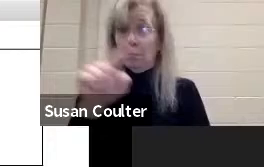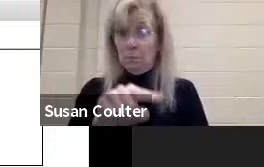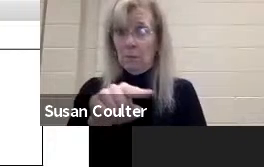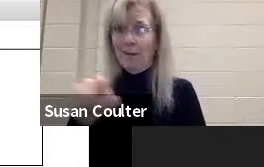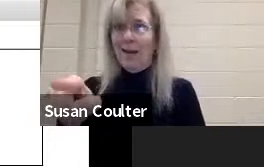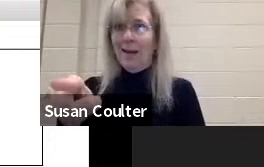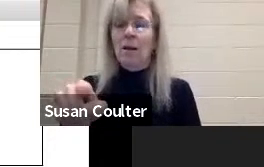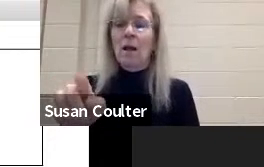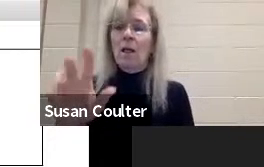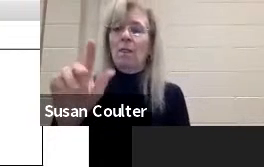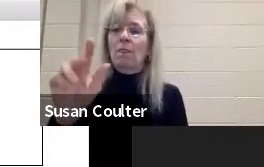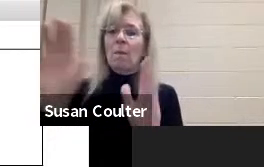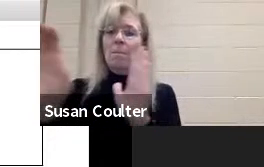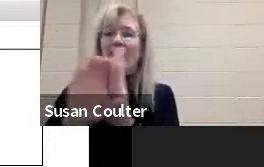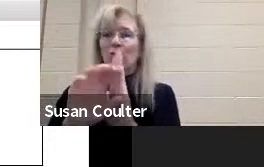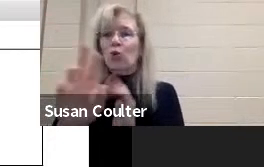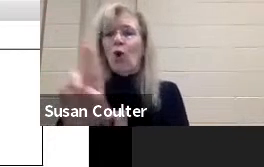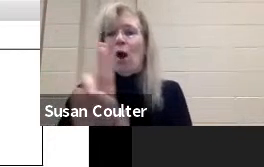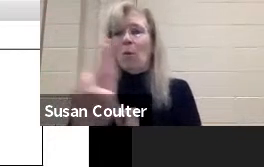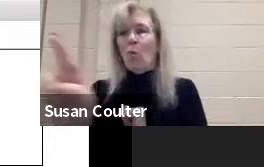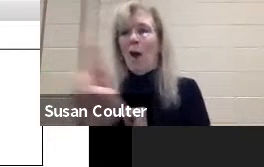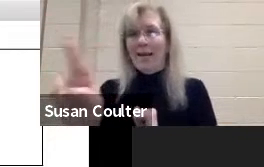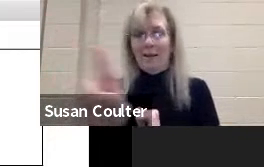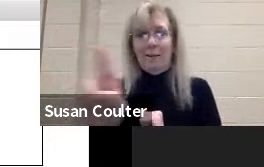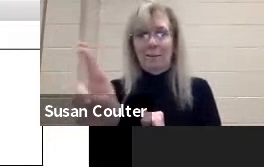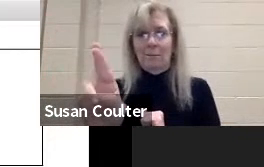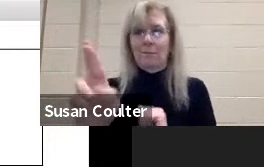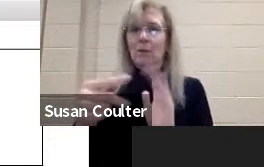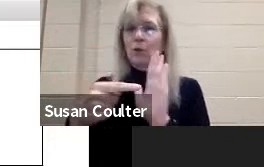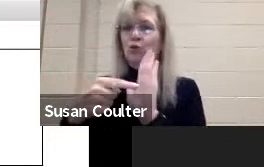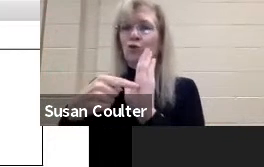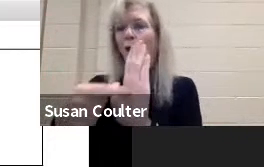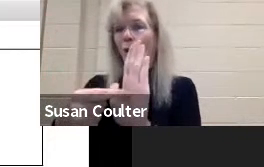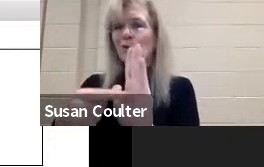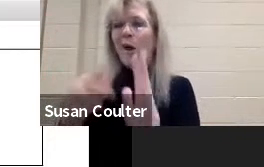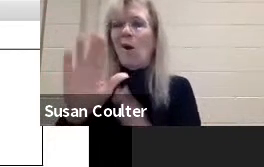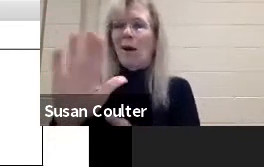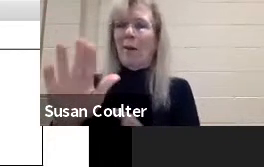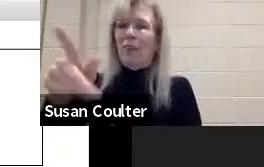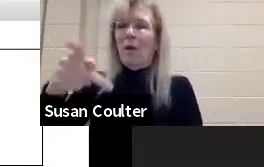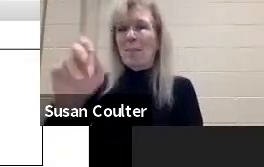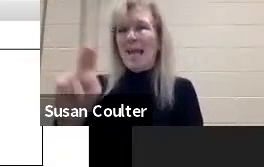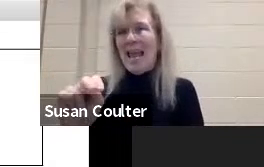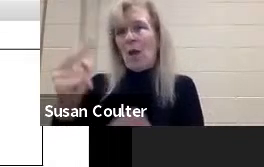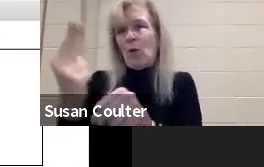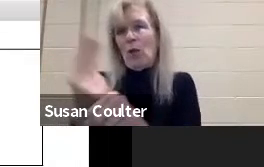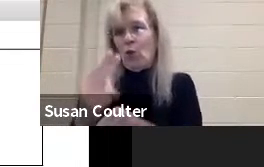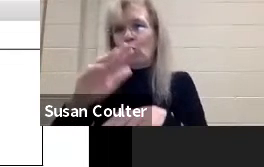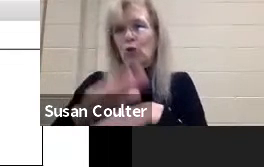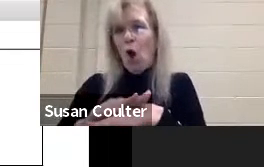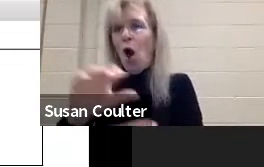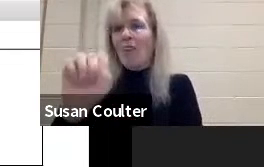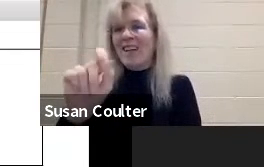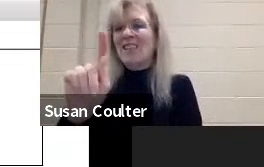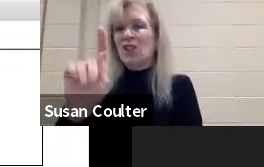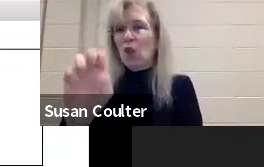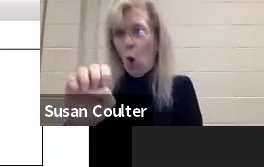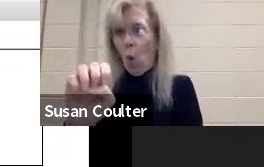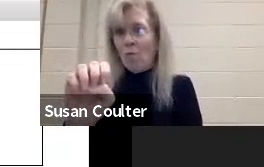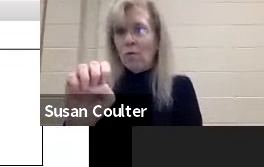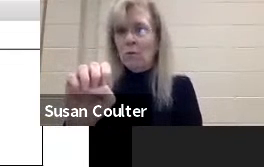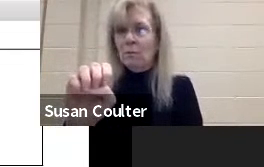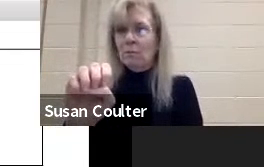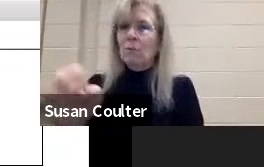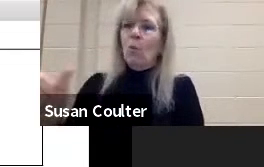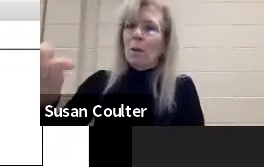Satay, yeah, that picture on the right shows the pan we use on the